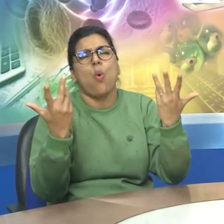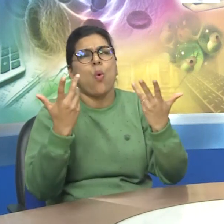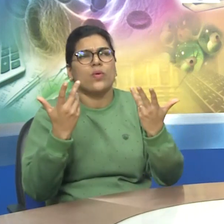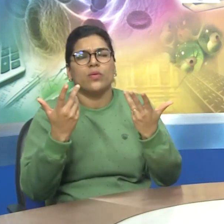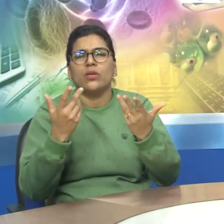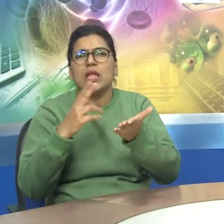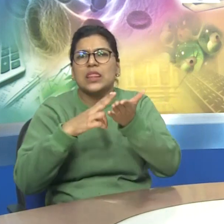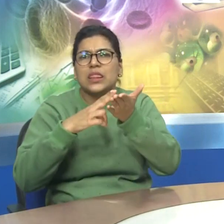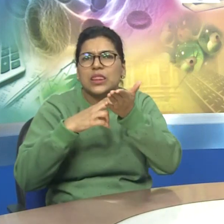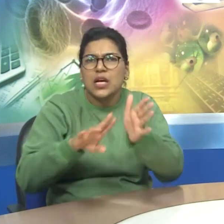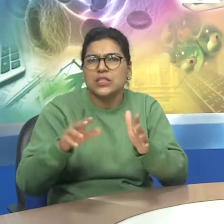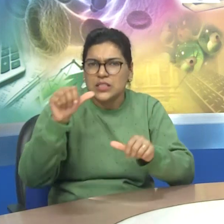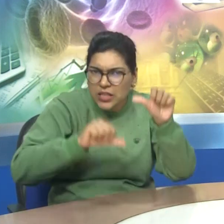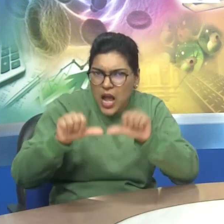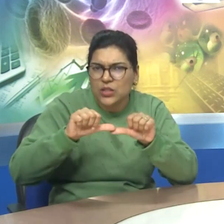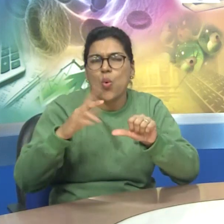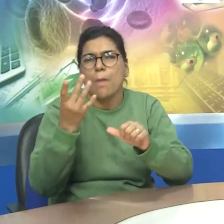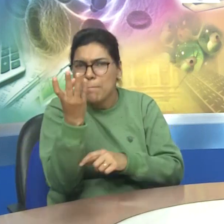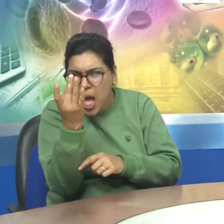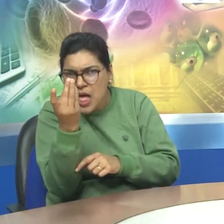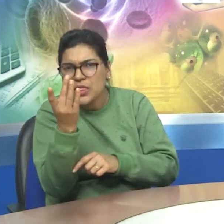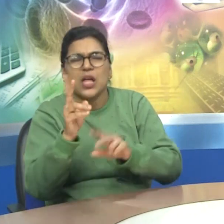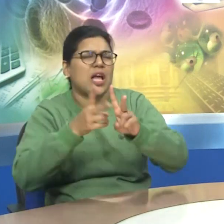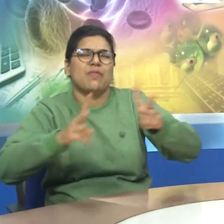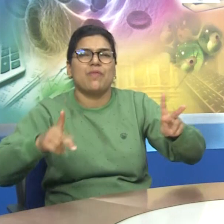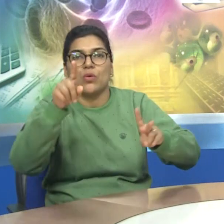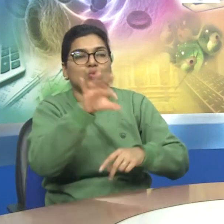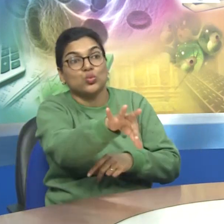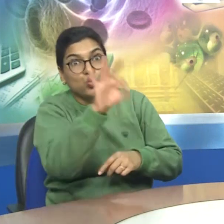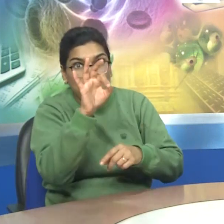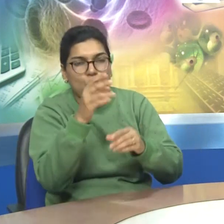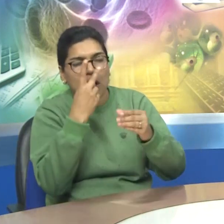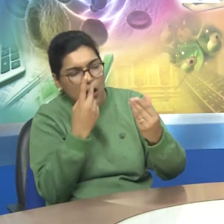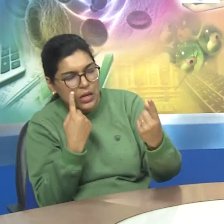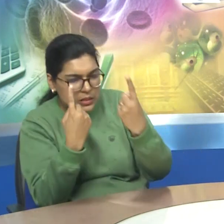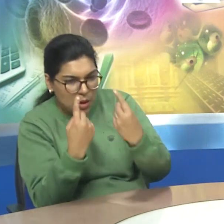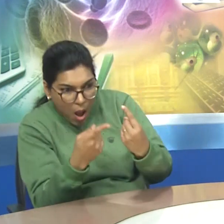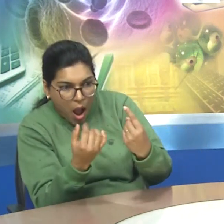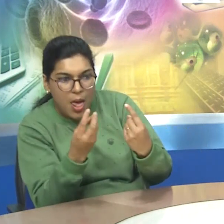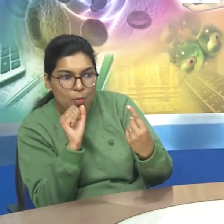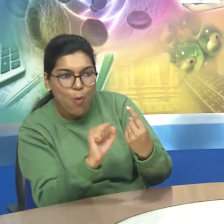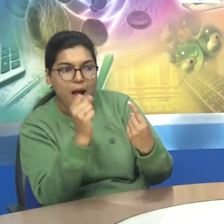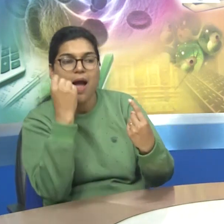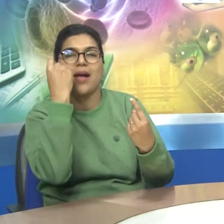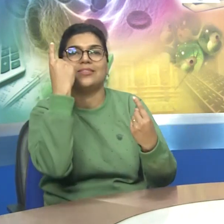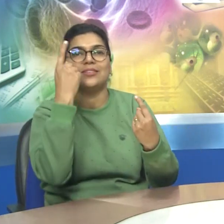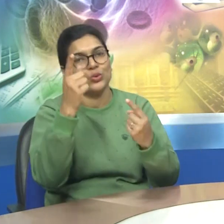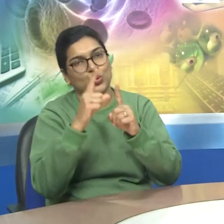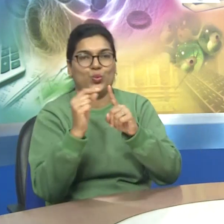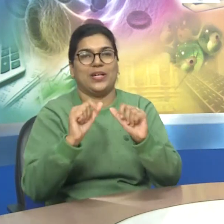names, so that you can easily understand that these numbers are used in all the